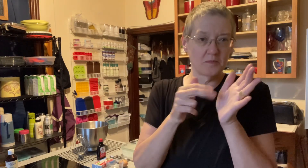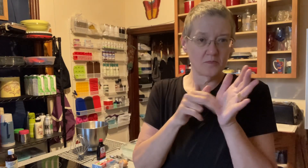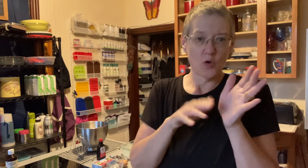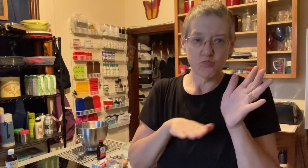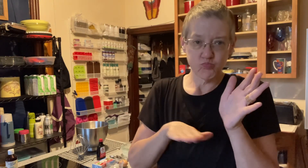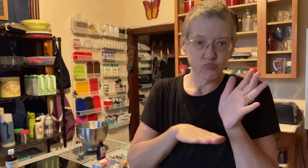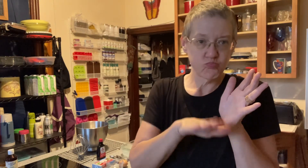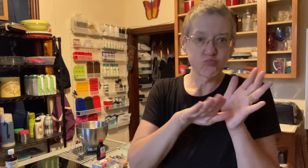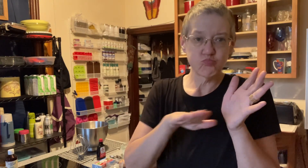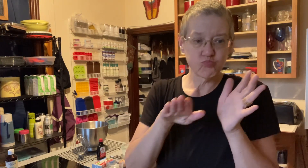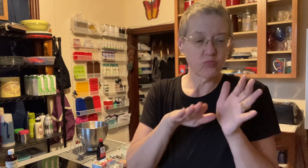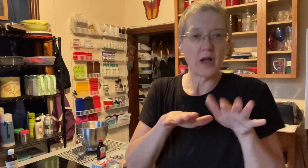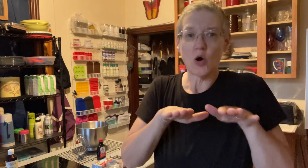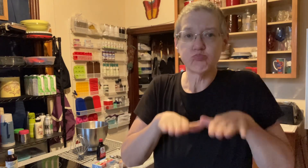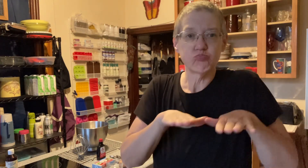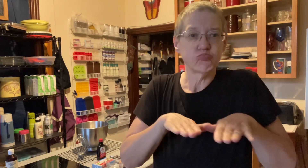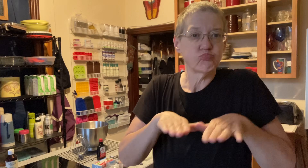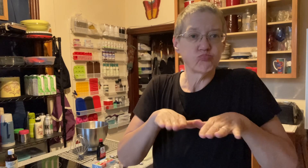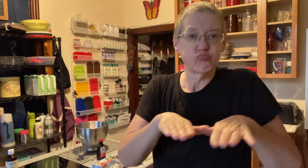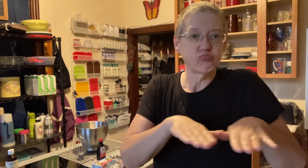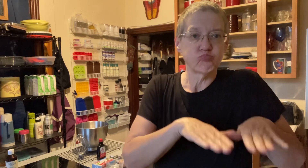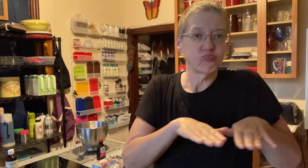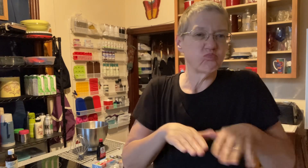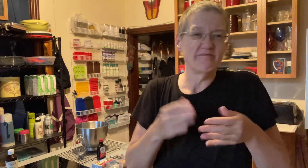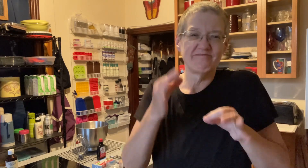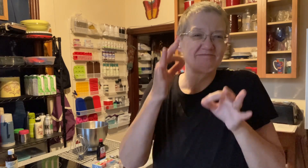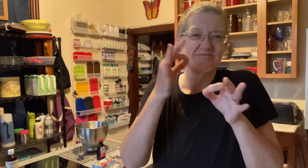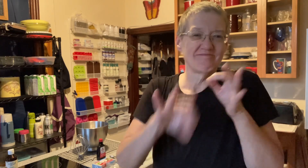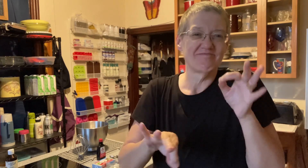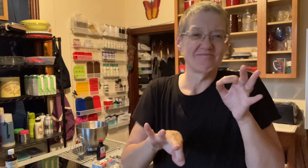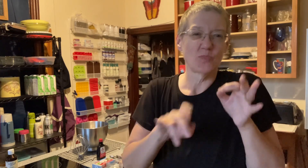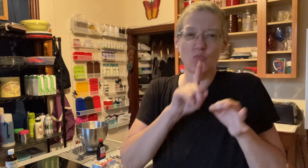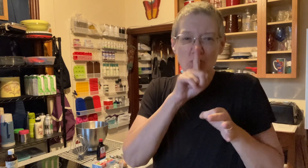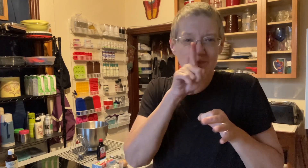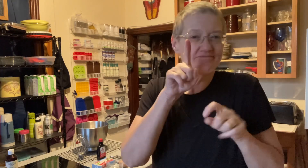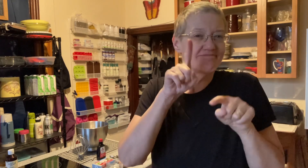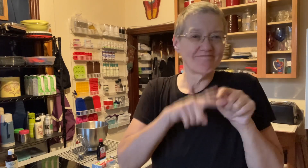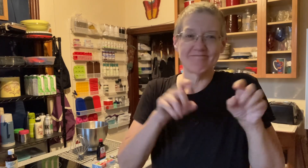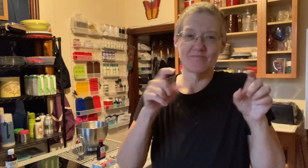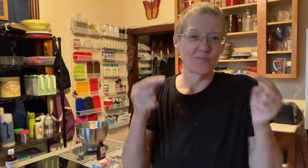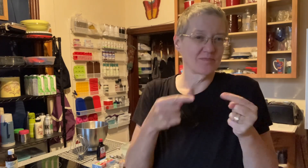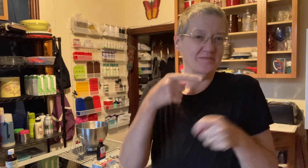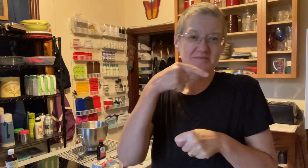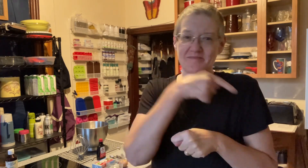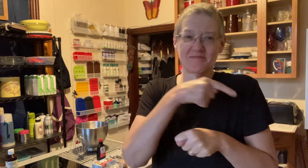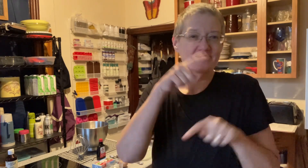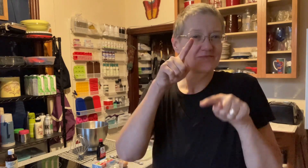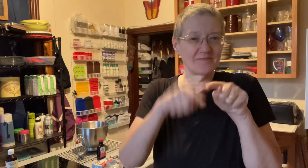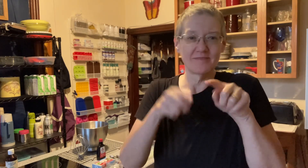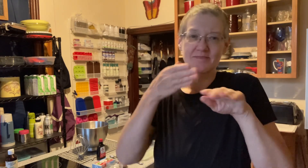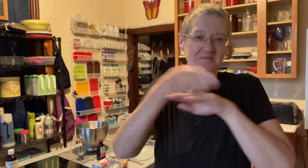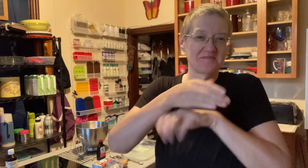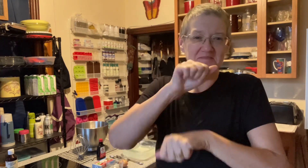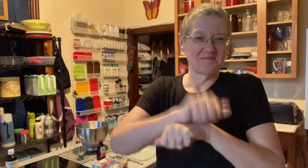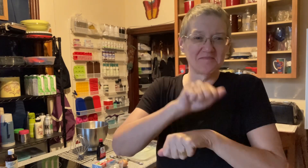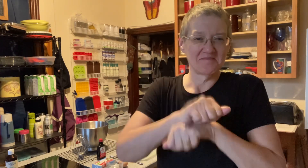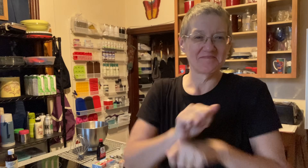9x9. So I buttered it really well. And then you just press it in. It's just simple. You really can't overwork this crust.